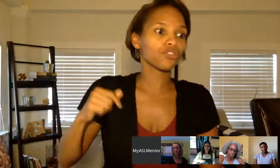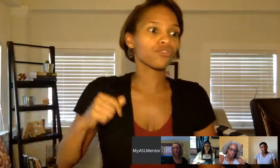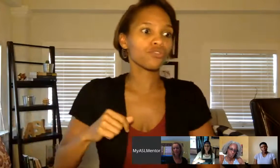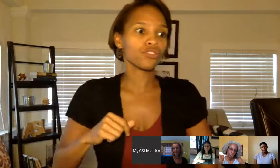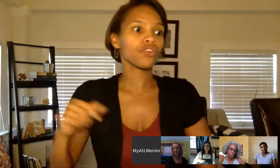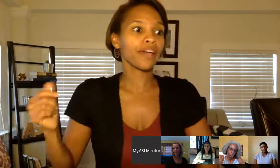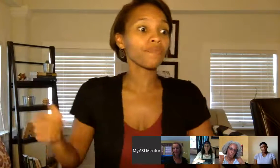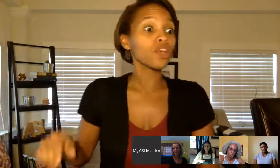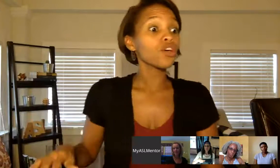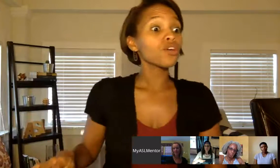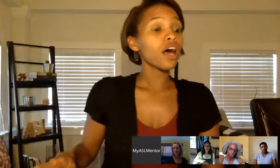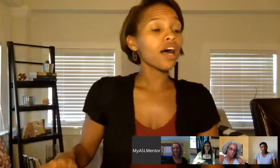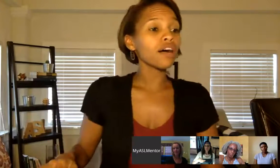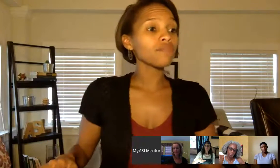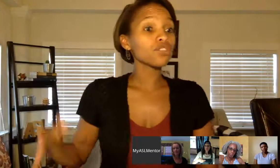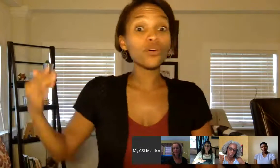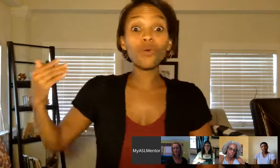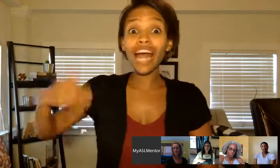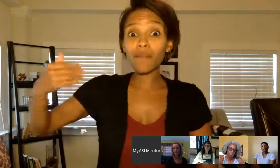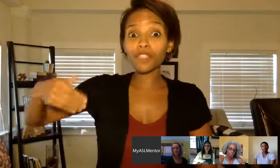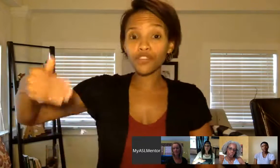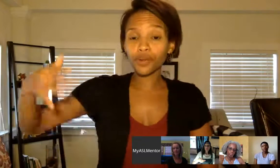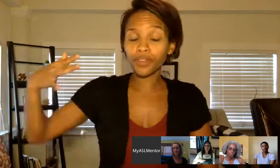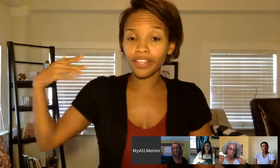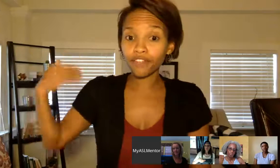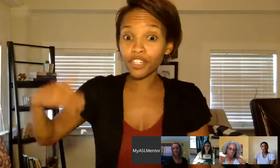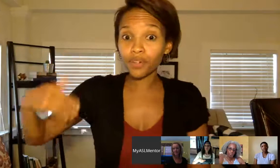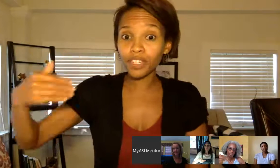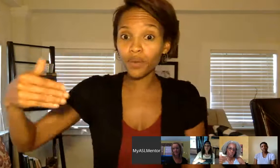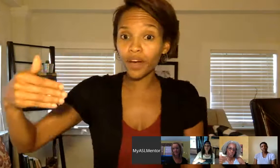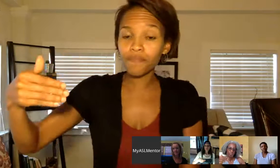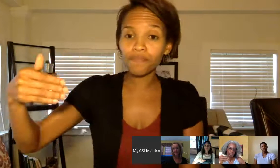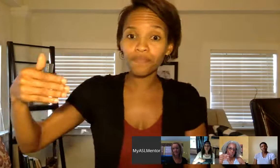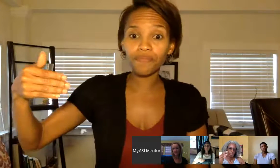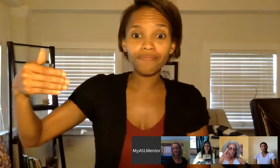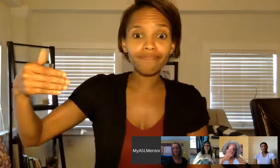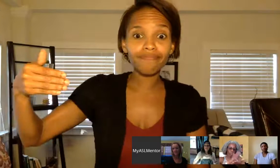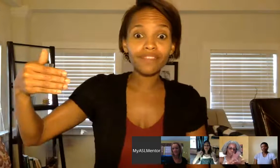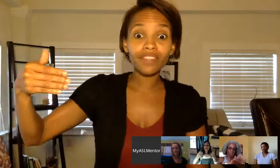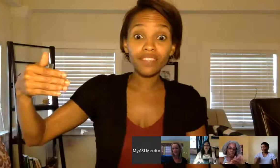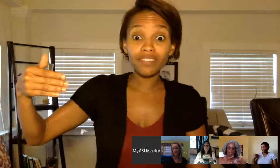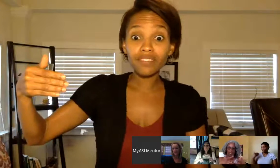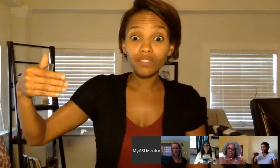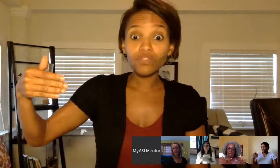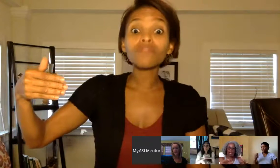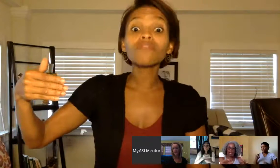social. Okay, so what happens frequently? Frequently what?